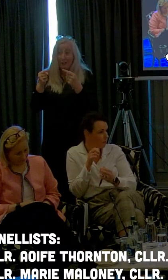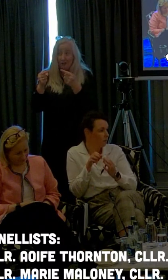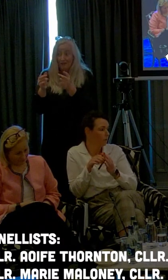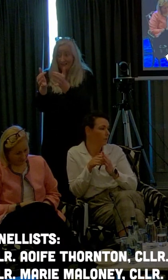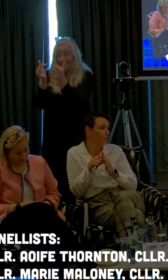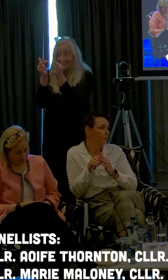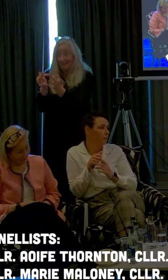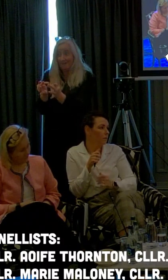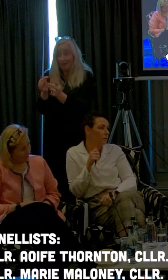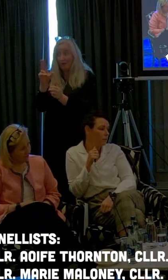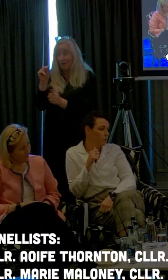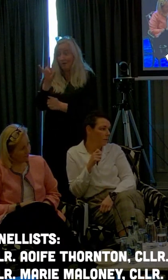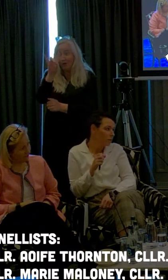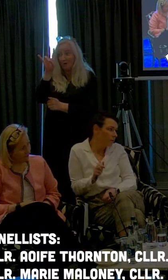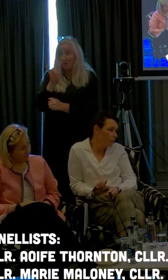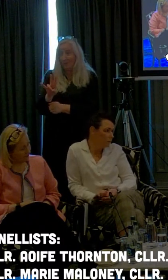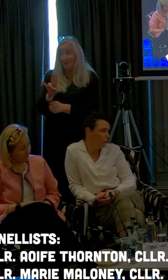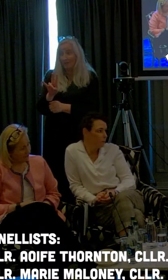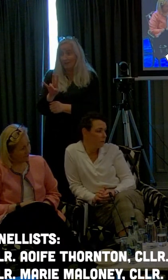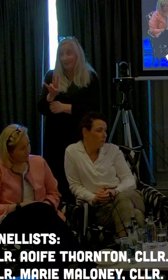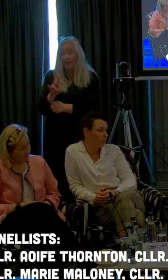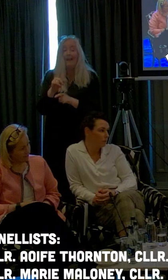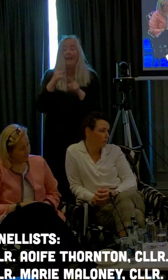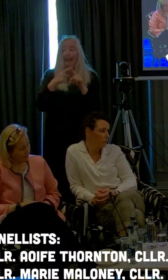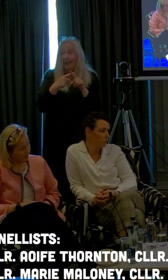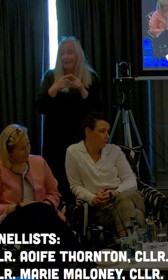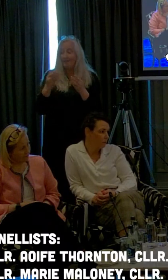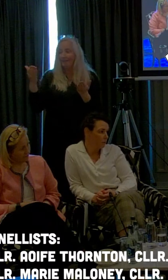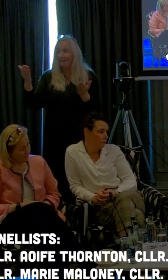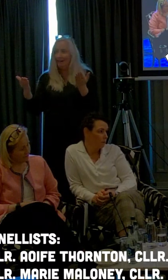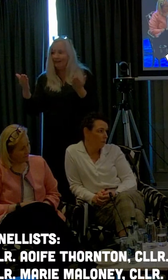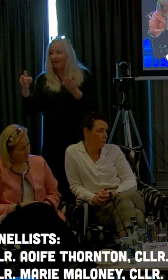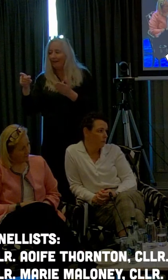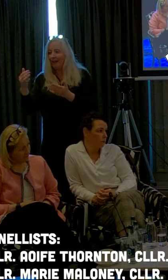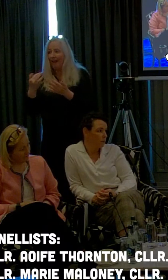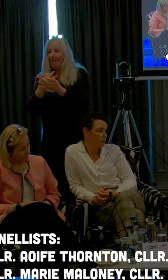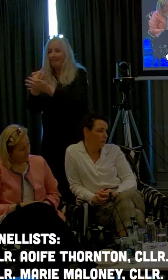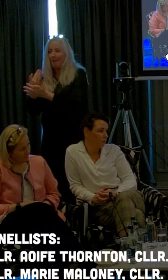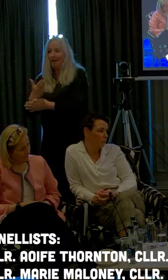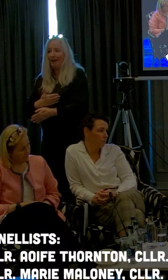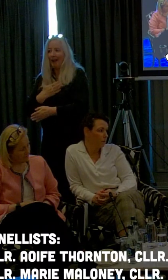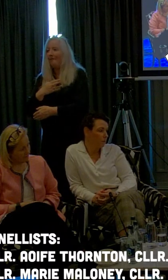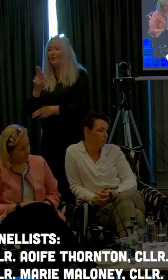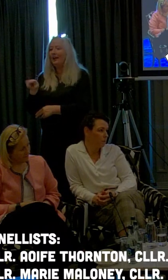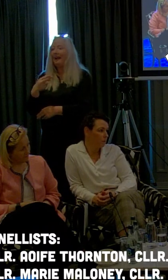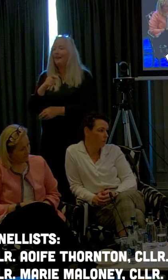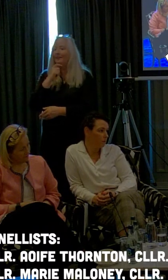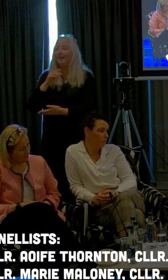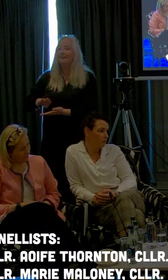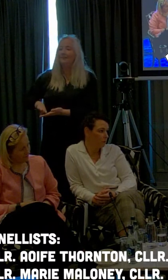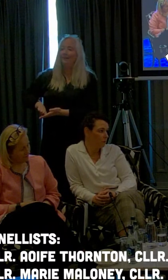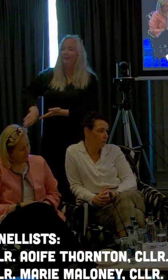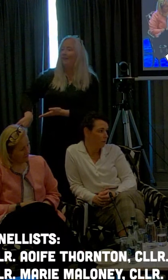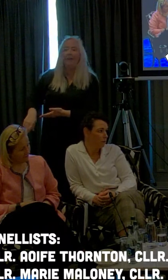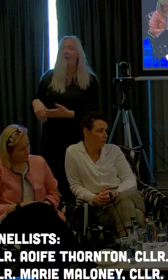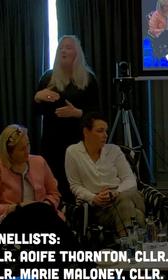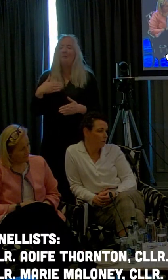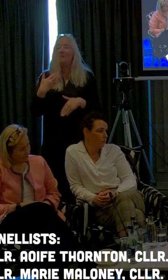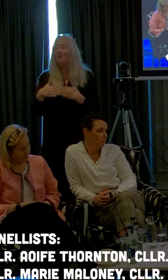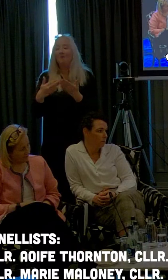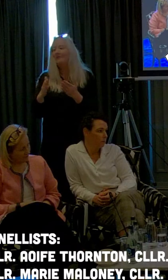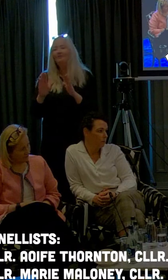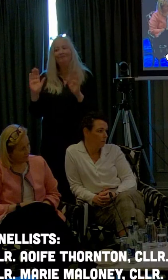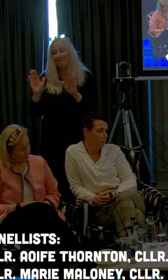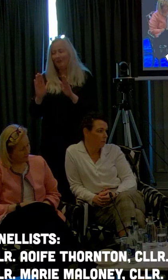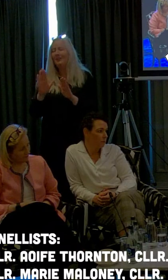it. It does interfere with family life, and there's no point in saying there isn't. It doesn't. As I was being interviewed on Radio